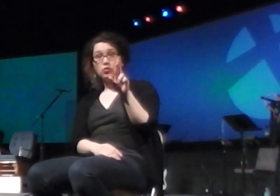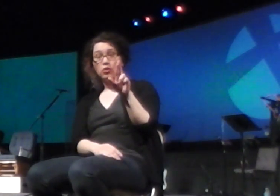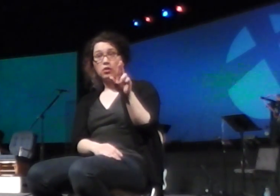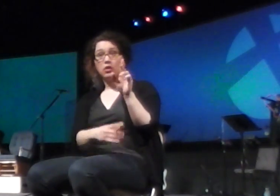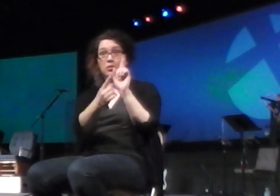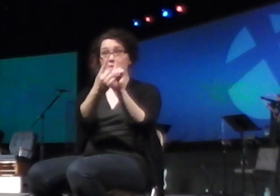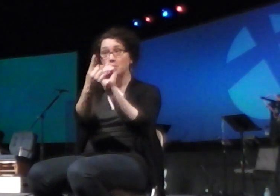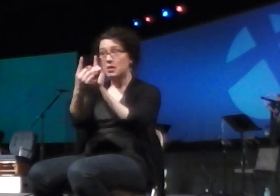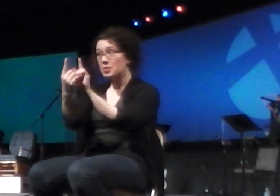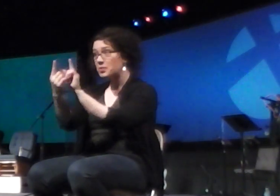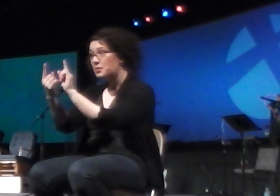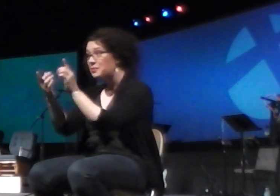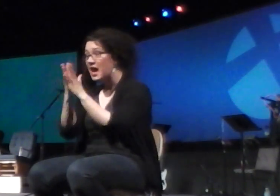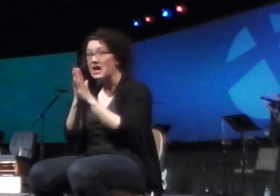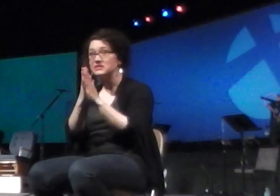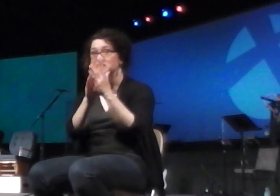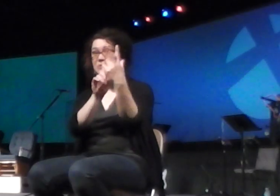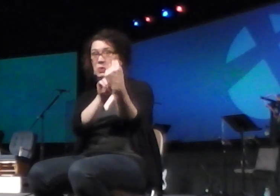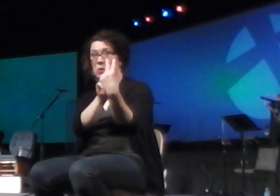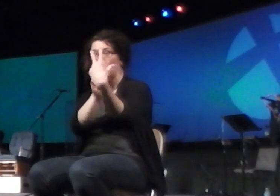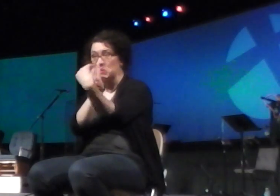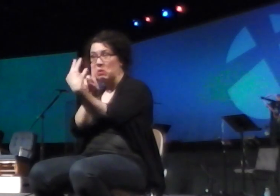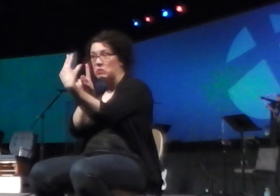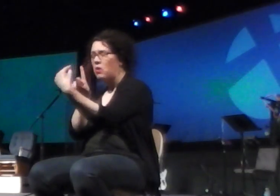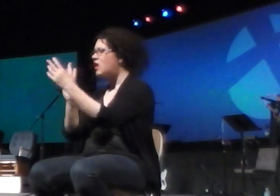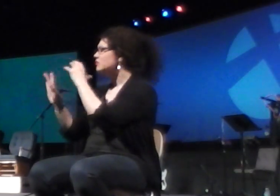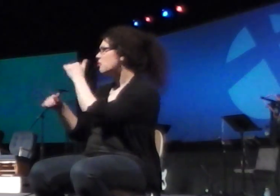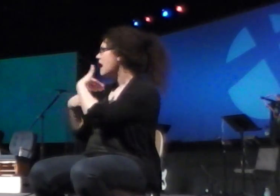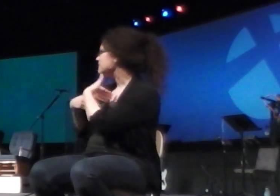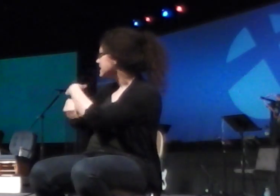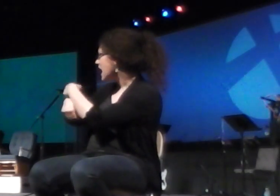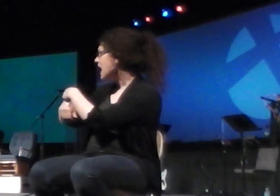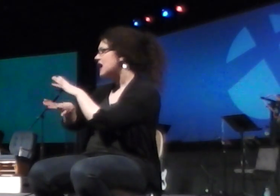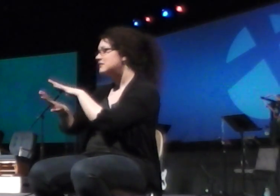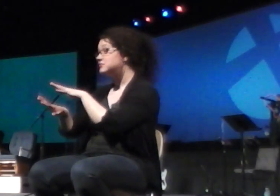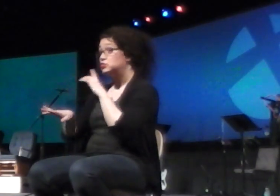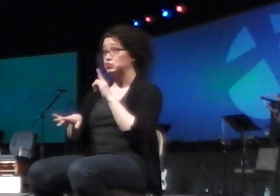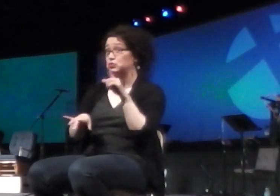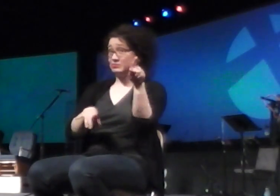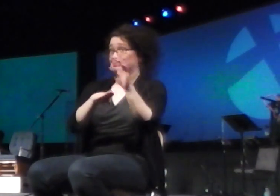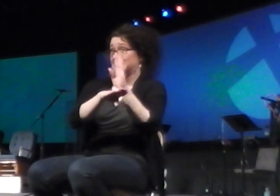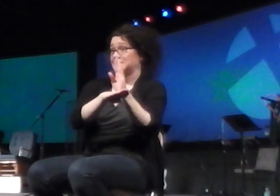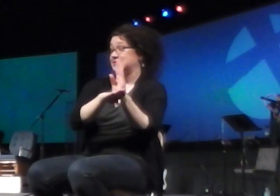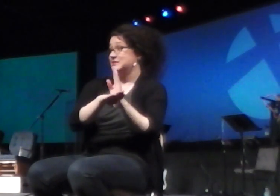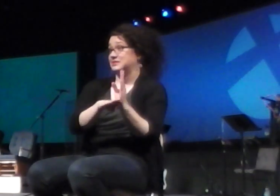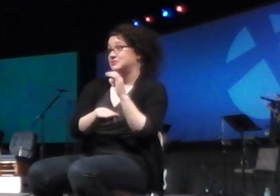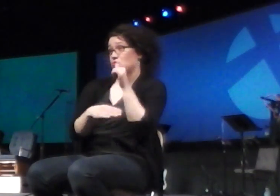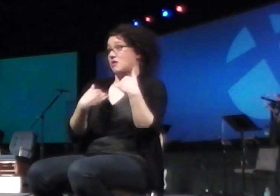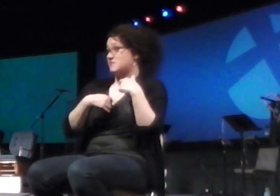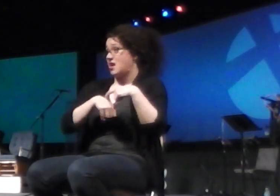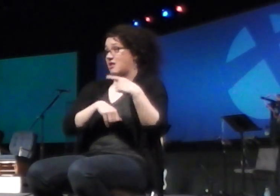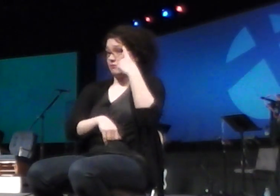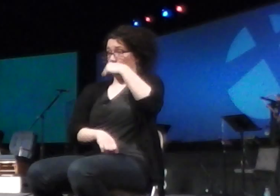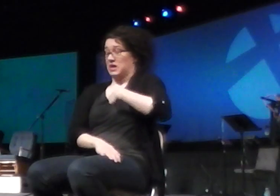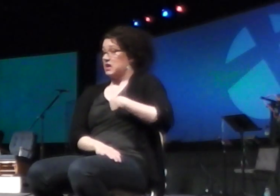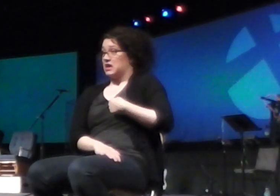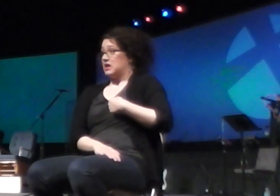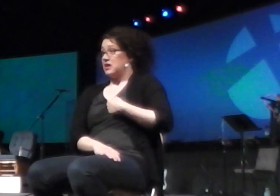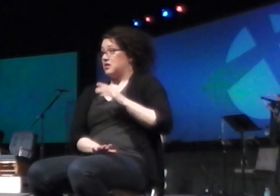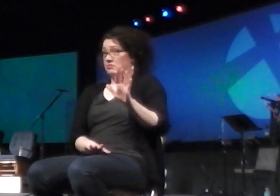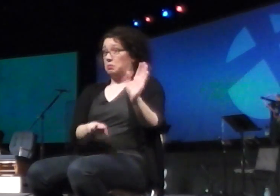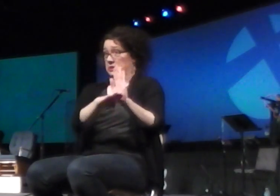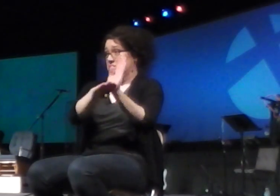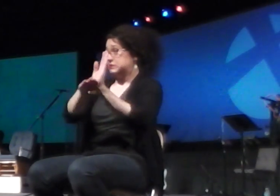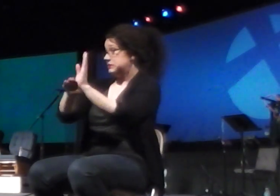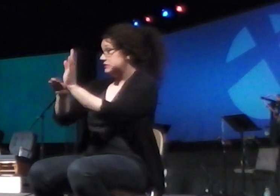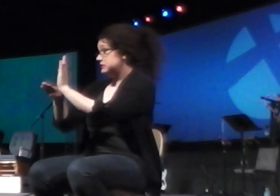them said no. No, I don't have time. I don't have time for that. And they didn't. They didn't have time to mentor me and take a bunch of time to do that. They were very